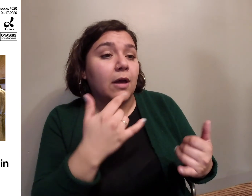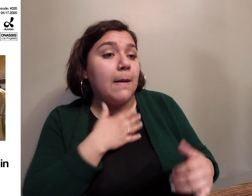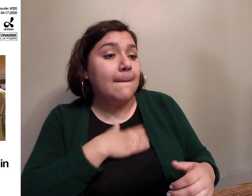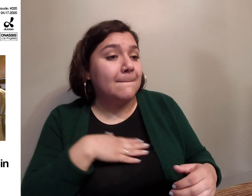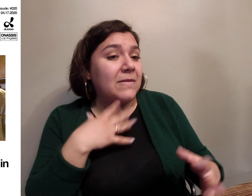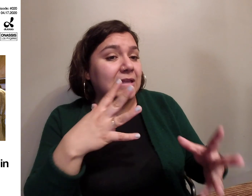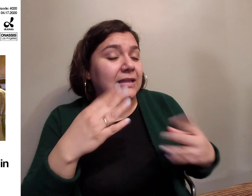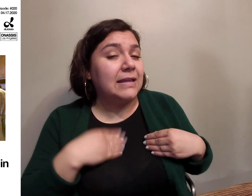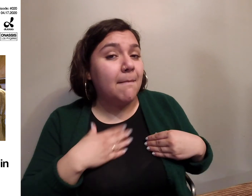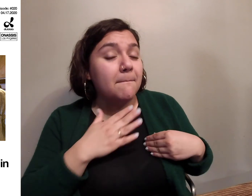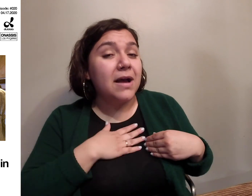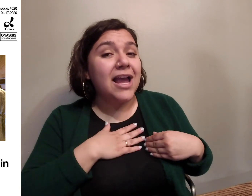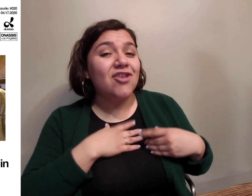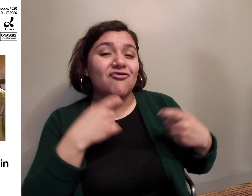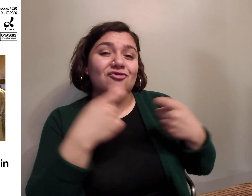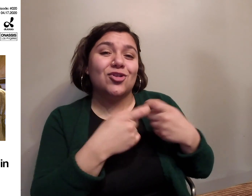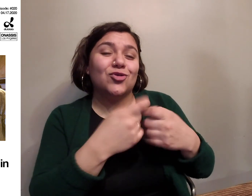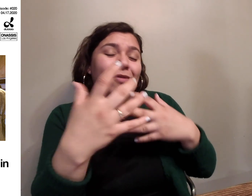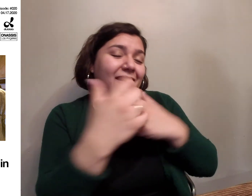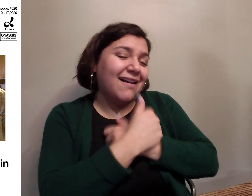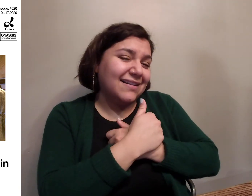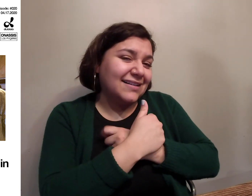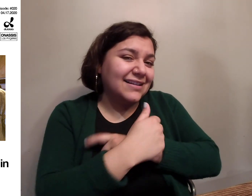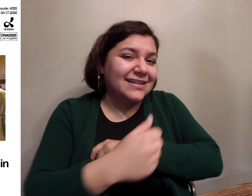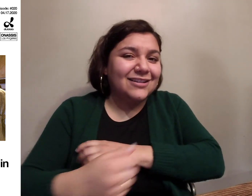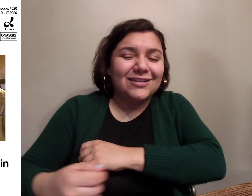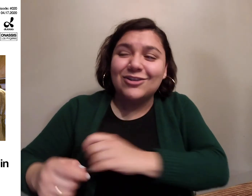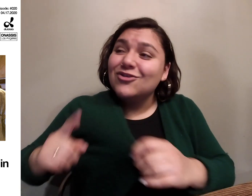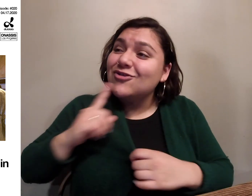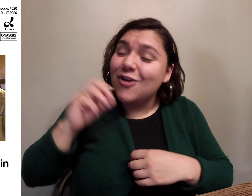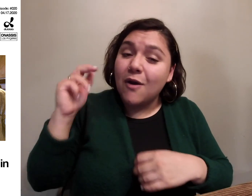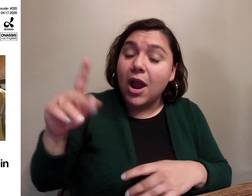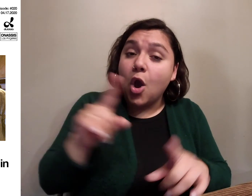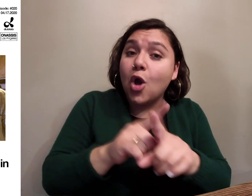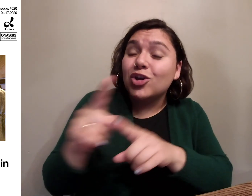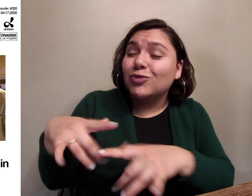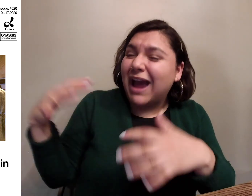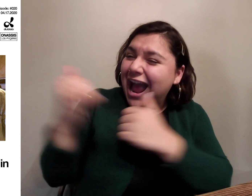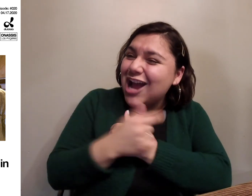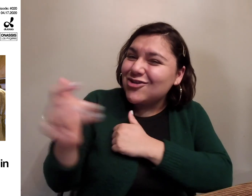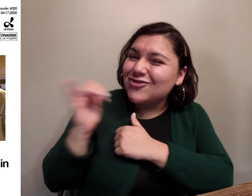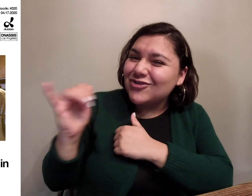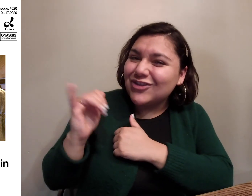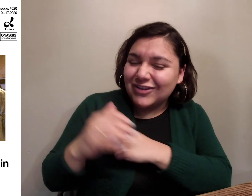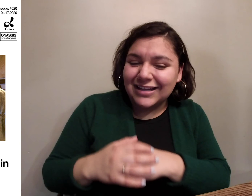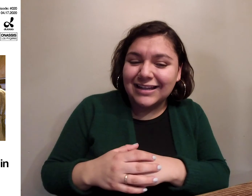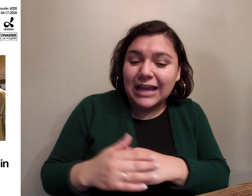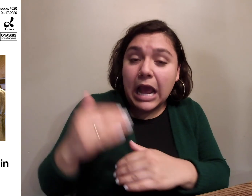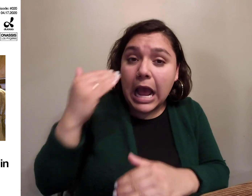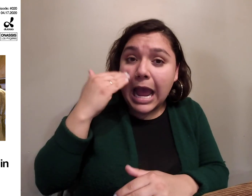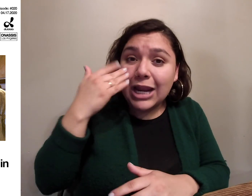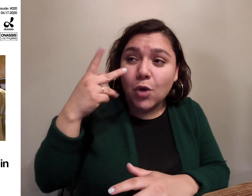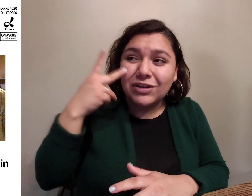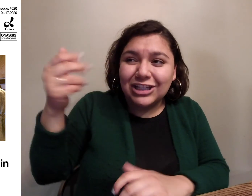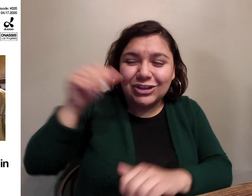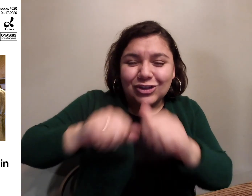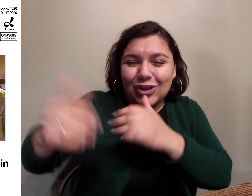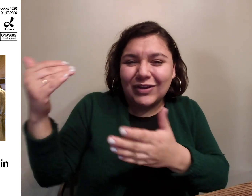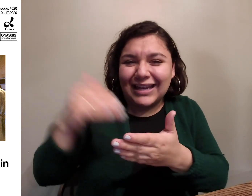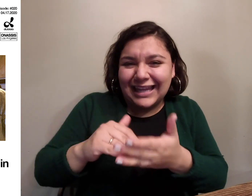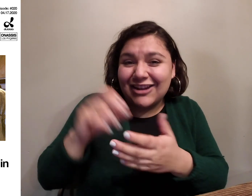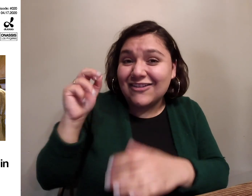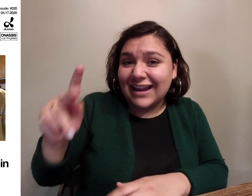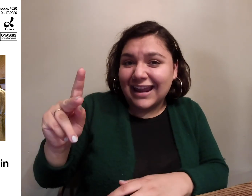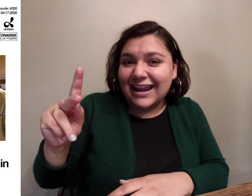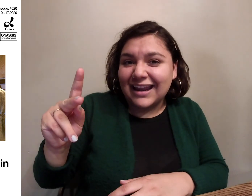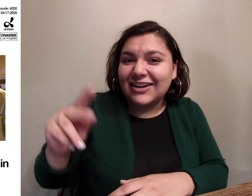hug. Oh, and I send you one too. And I know we will see each other again. And that is my chart. That is my